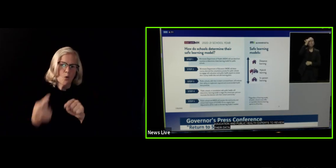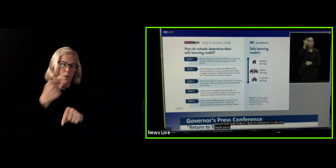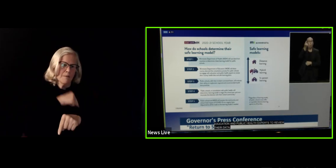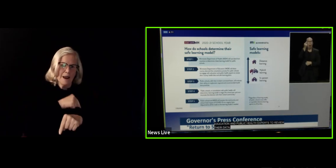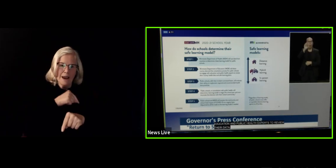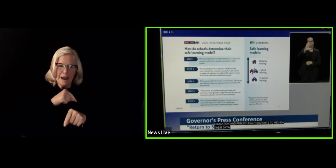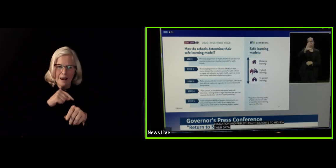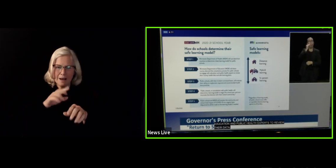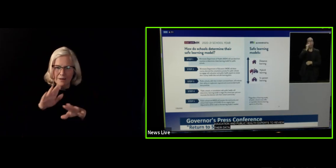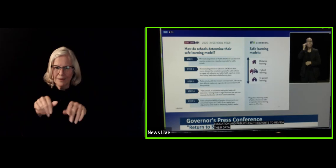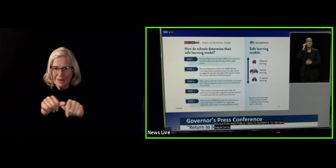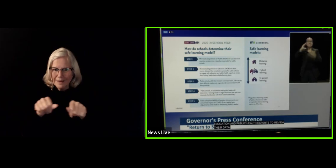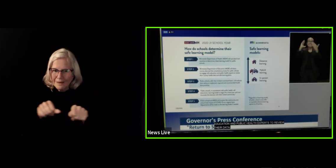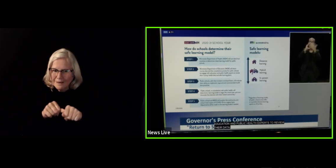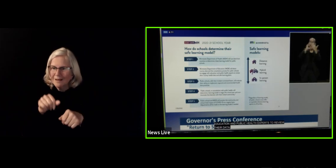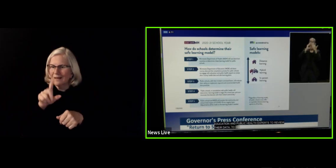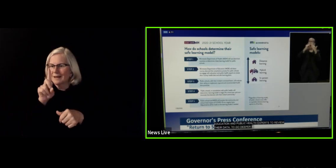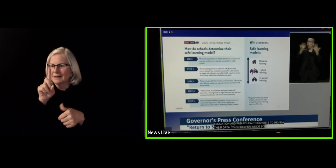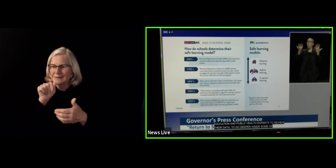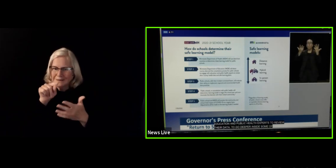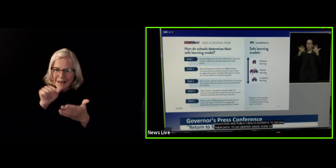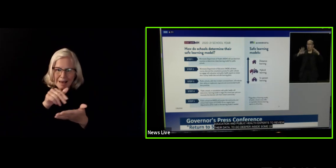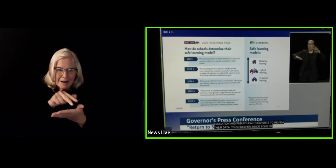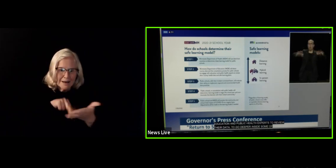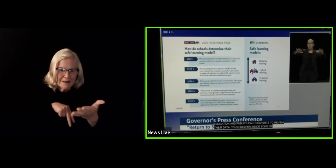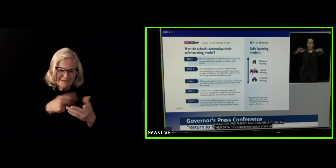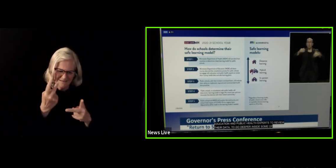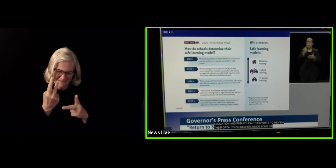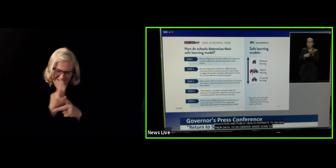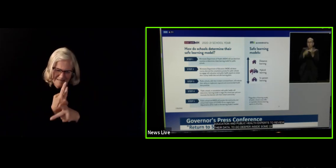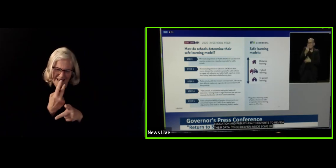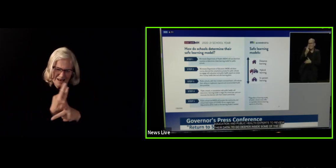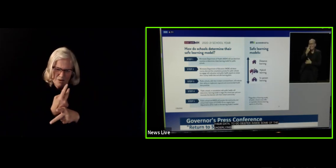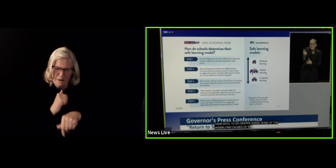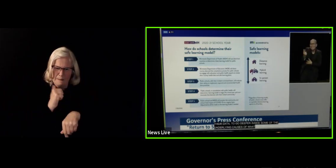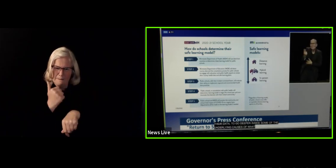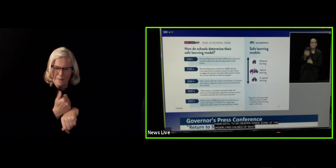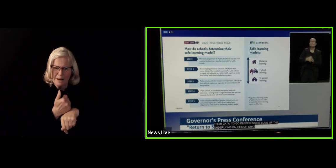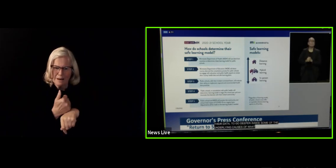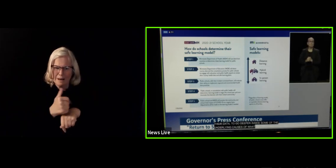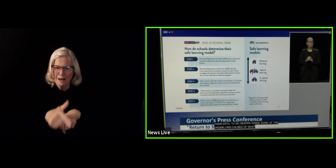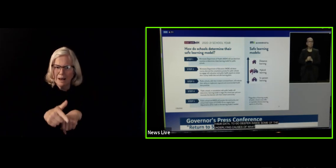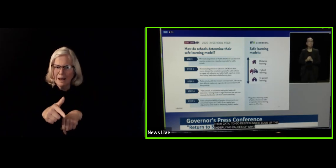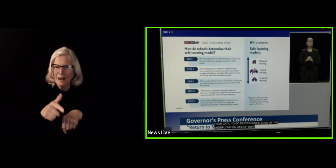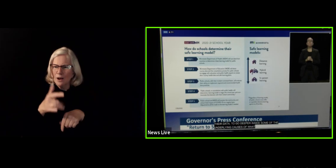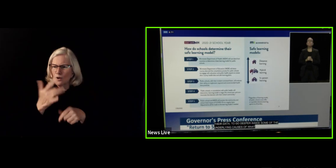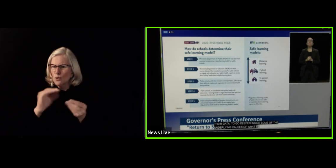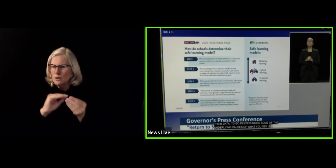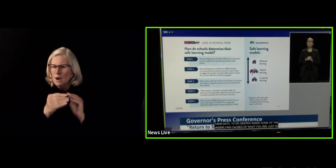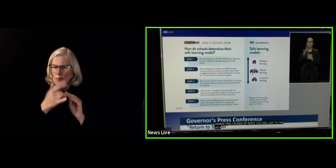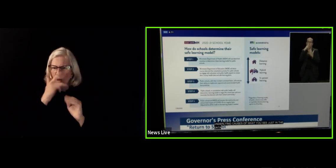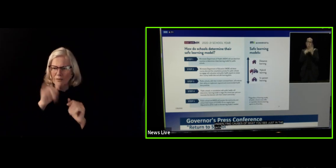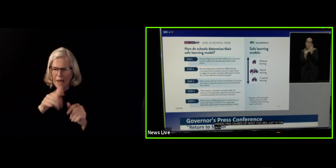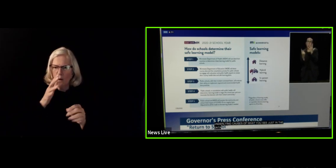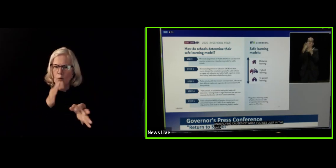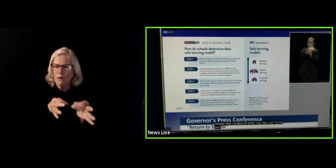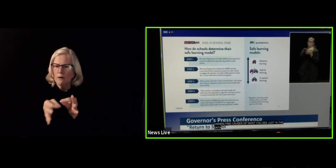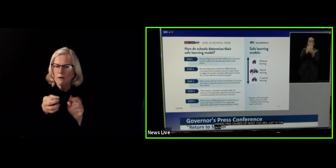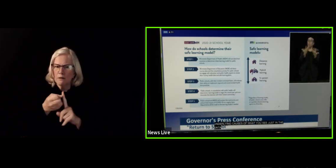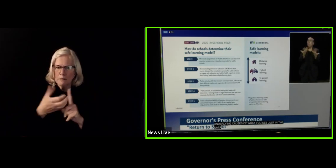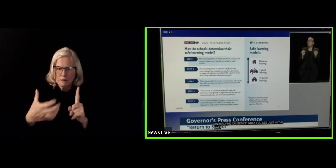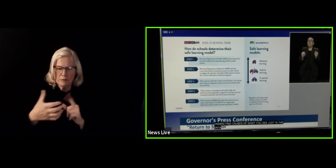of the underlying causes of what you see just in the data itself, and to review what capabilities exist in the